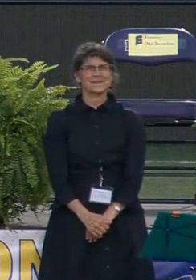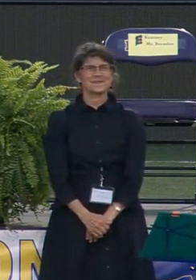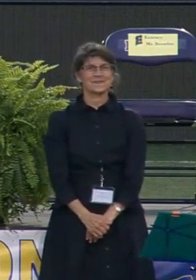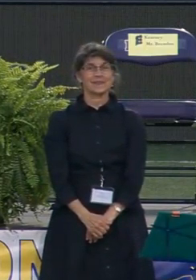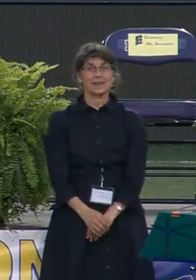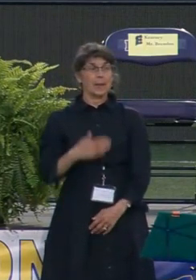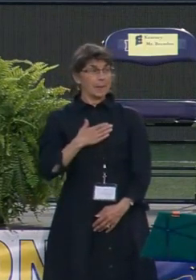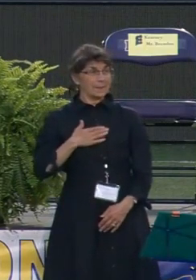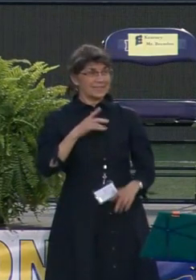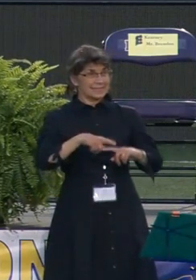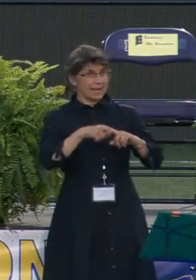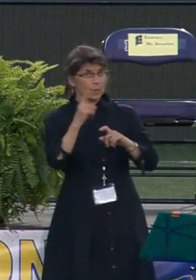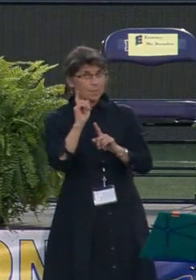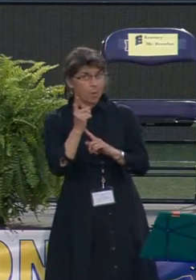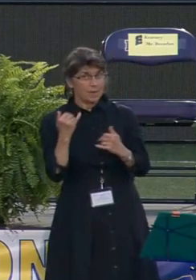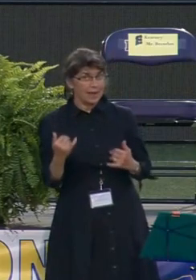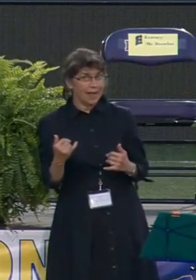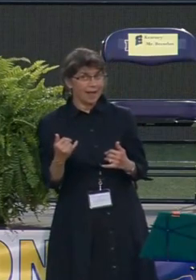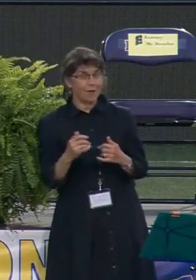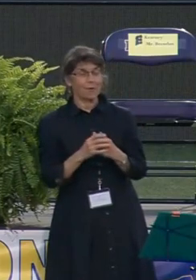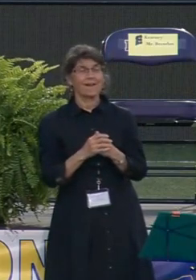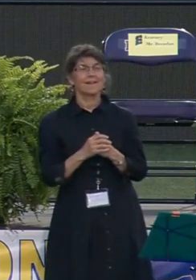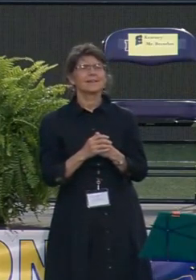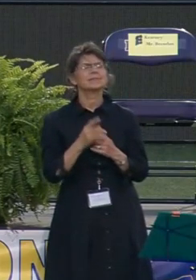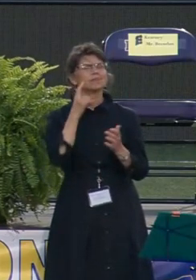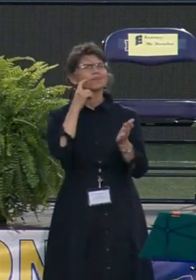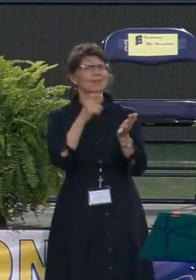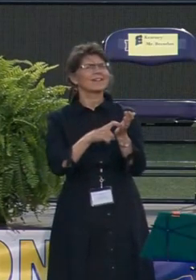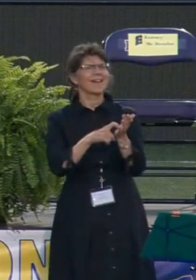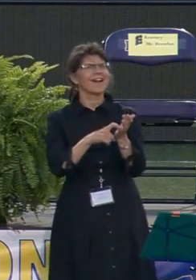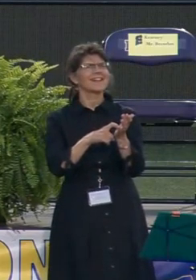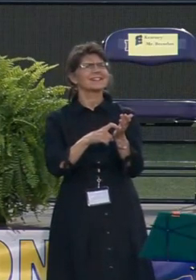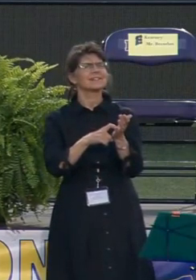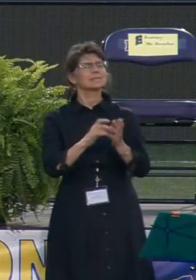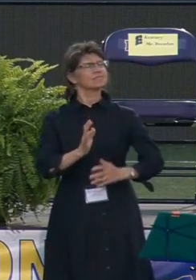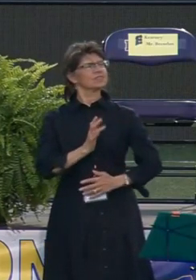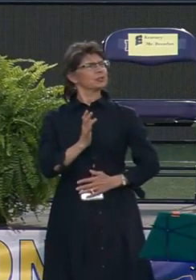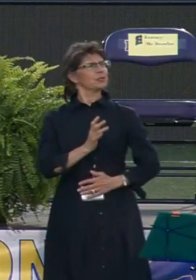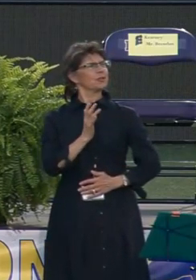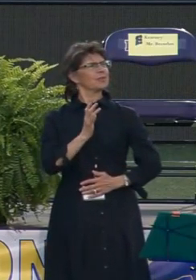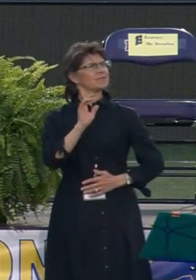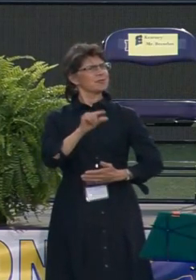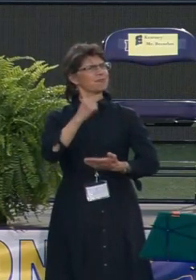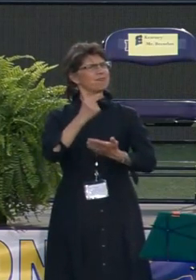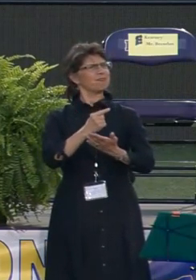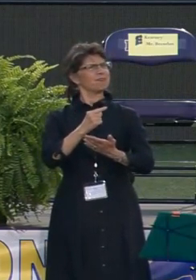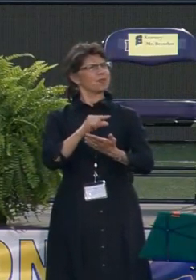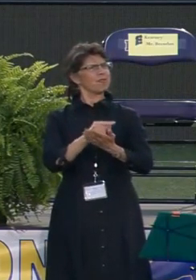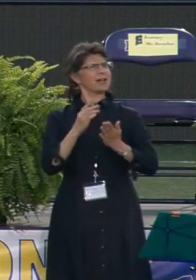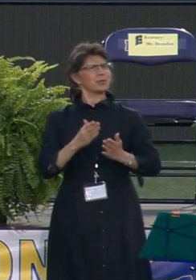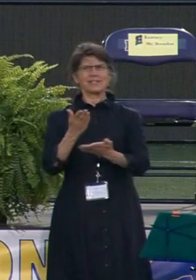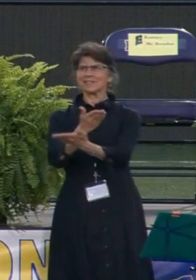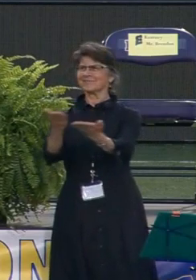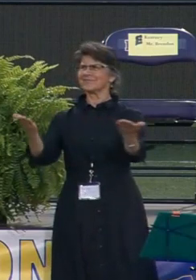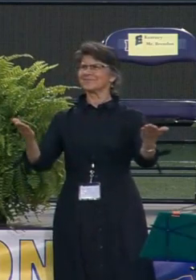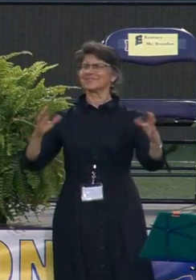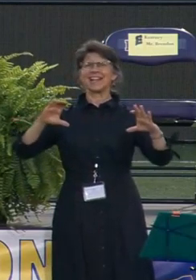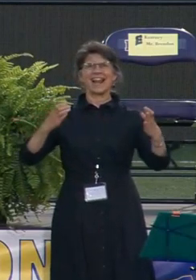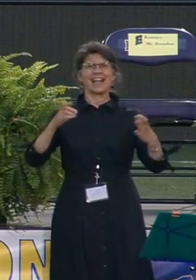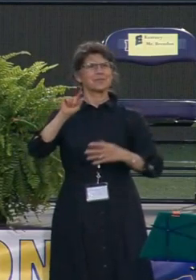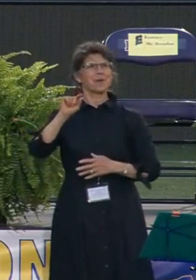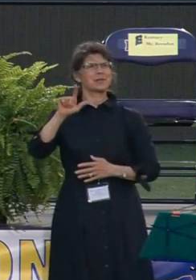Can we please take a moment now to recognize the official graduates of the East High School class of